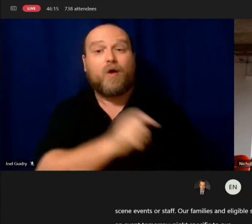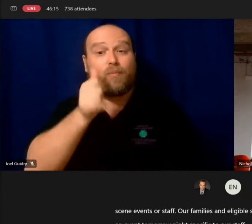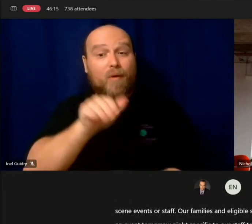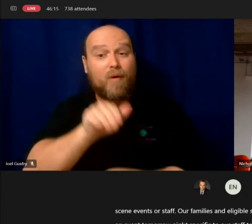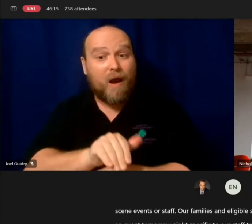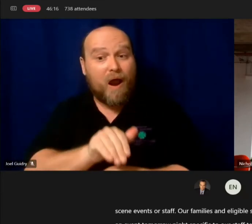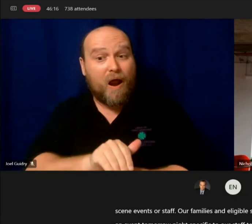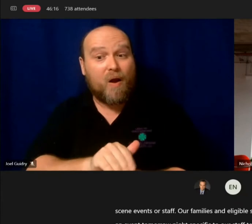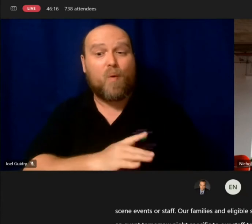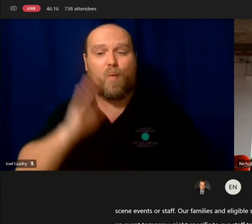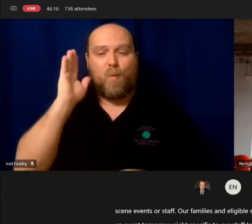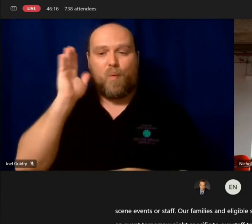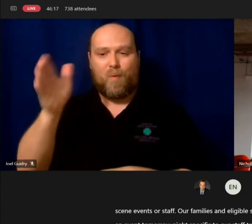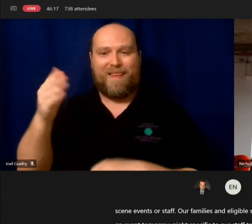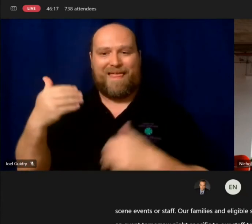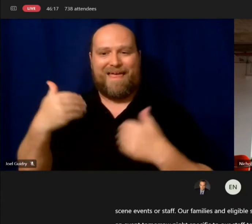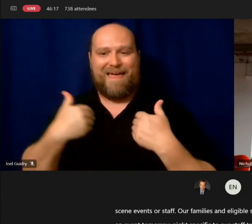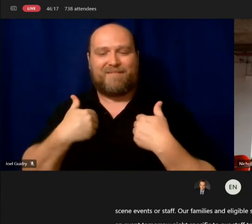for a booster.